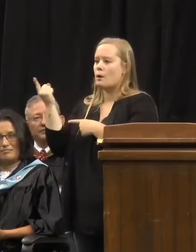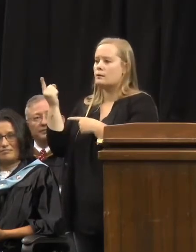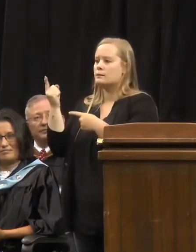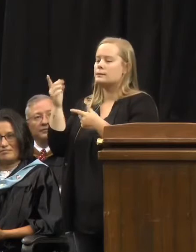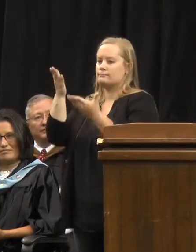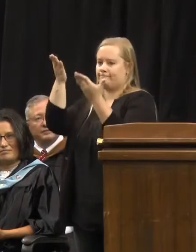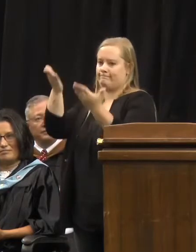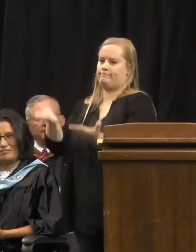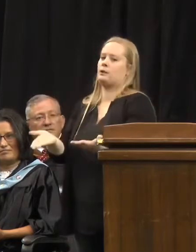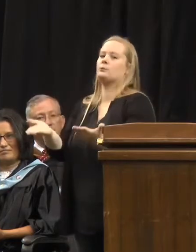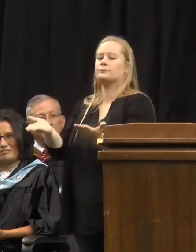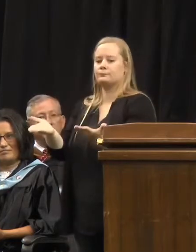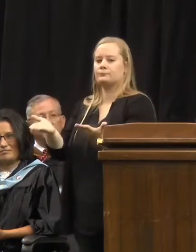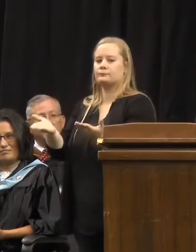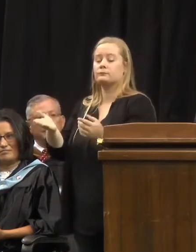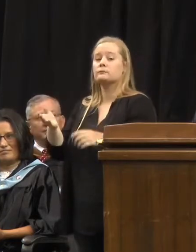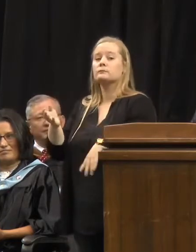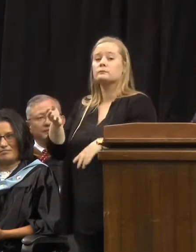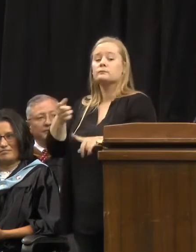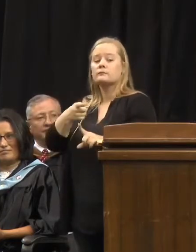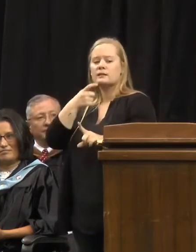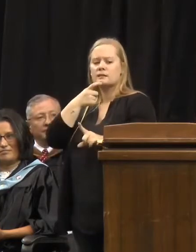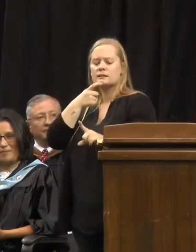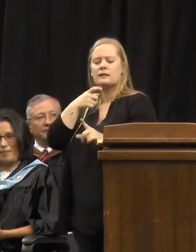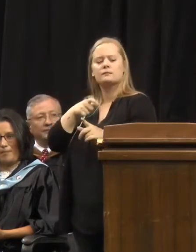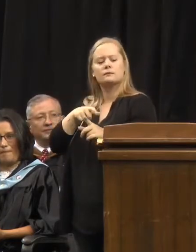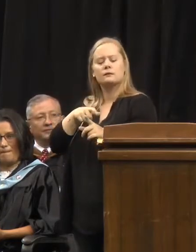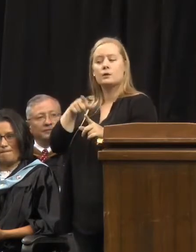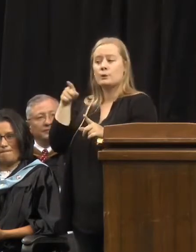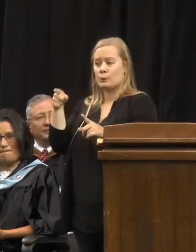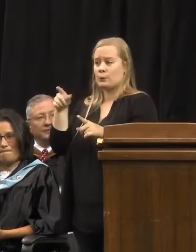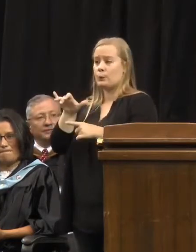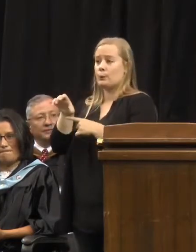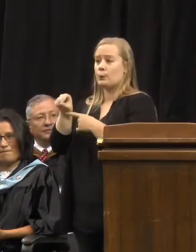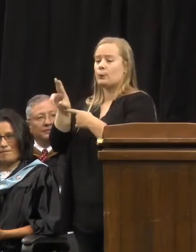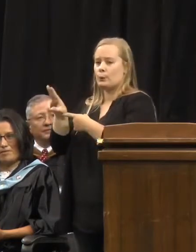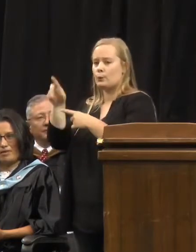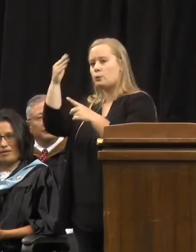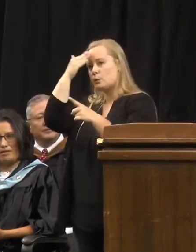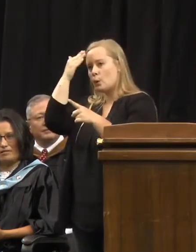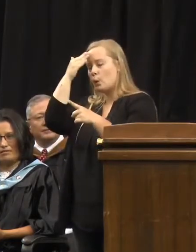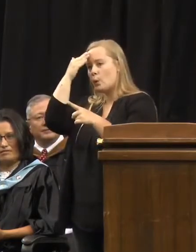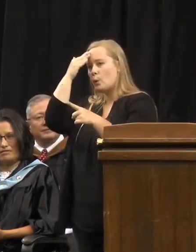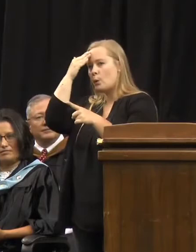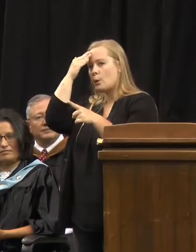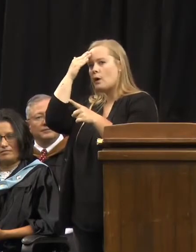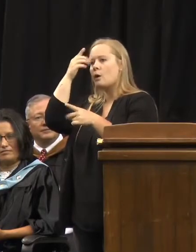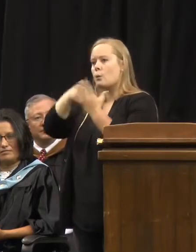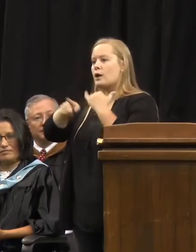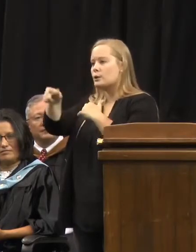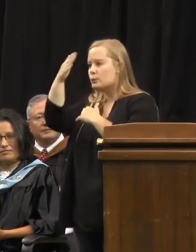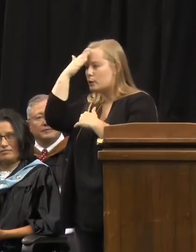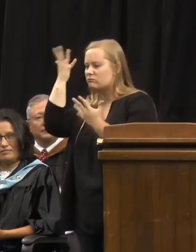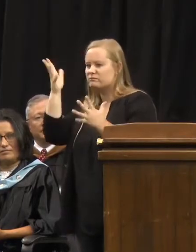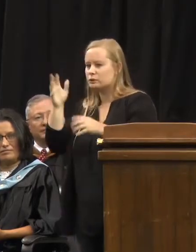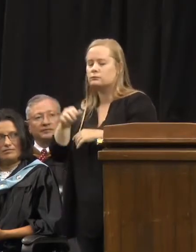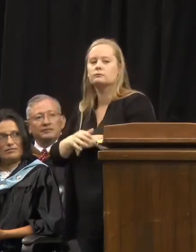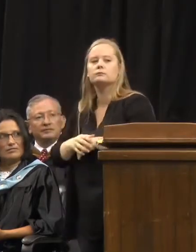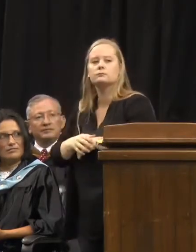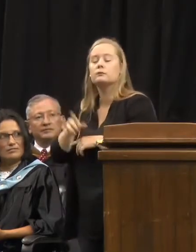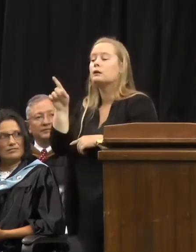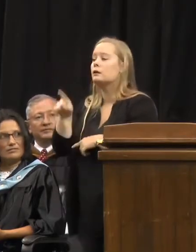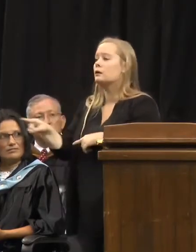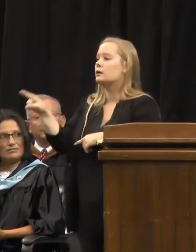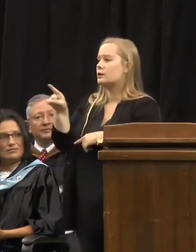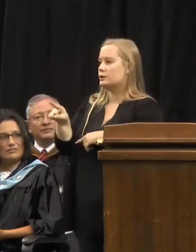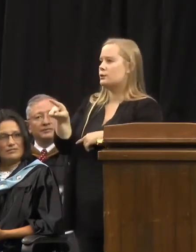you. Dr. Seuss sums it up nicely, and you know where you know. You know what you know. You are